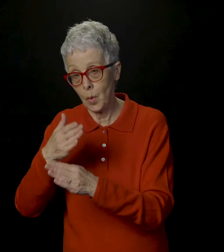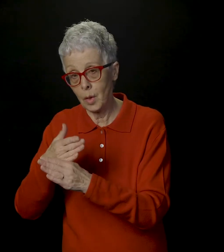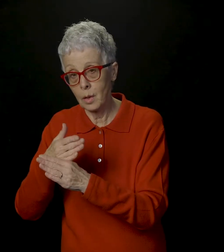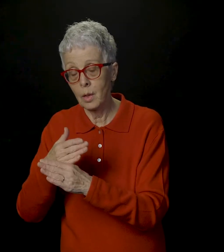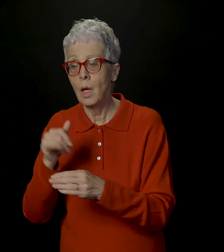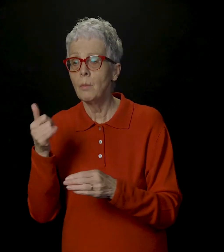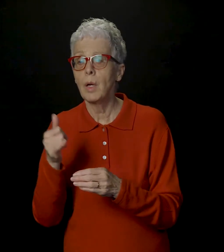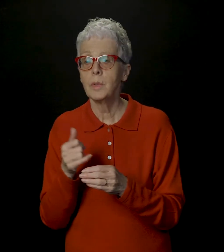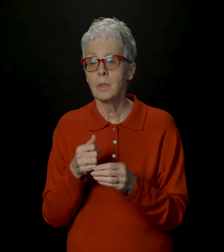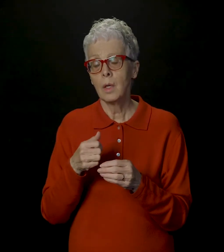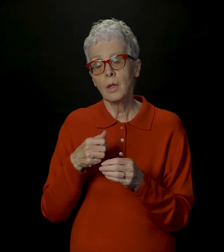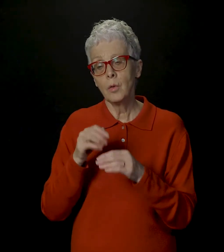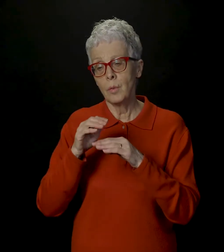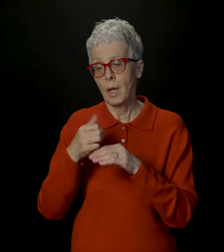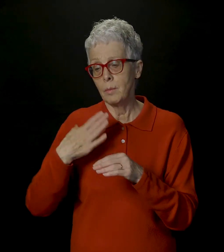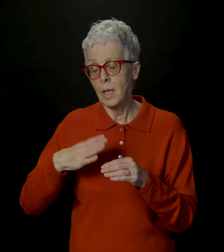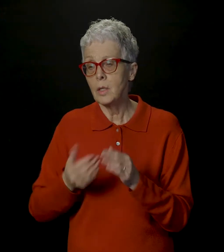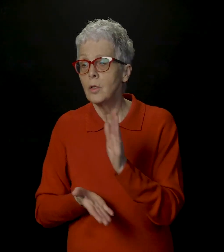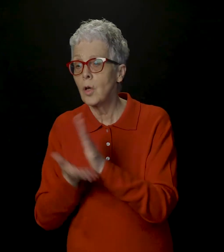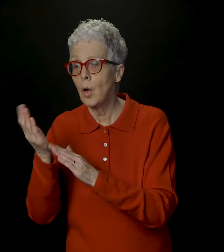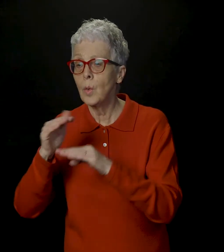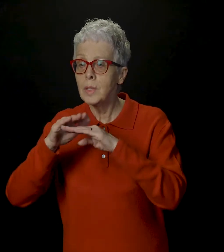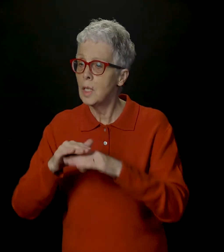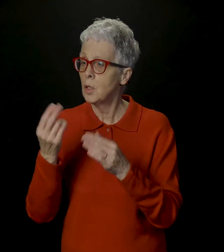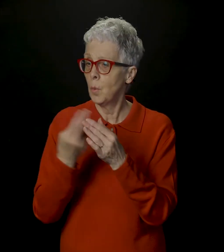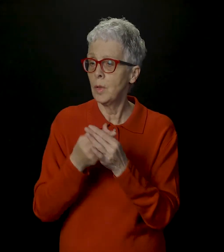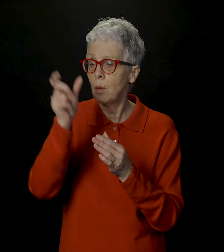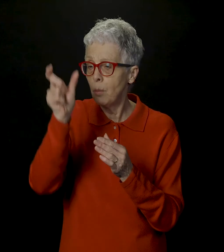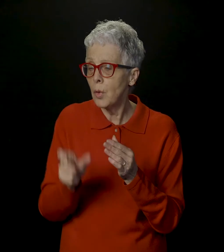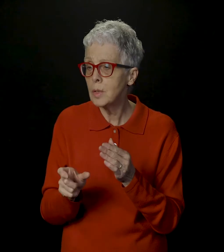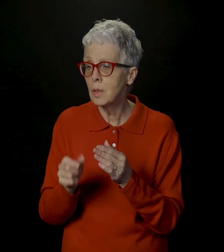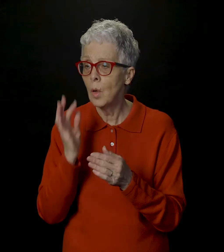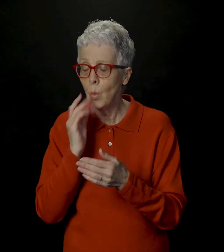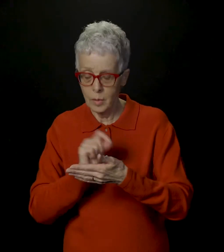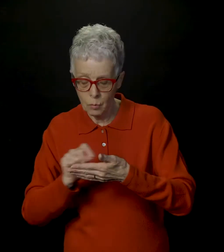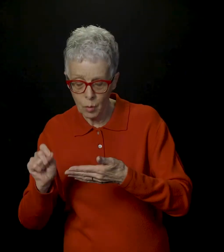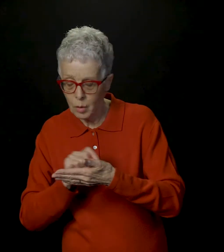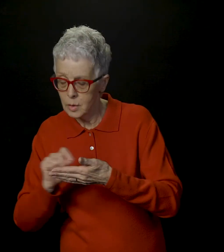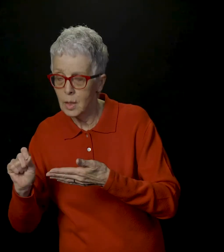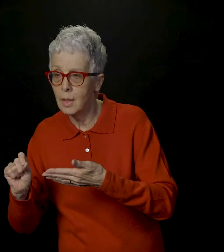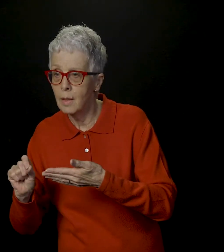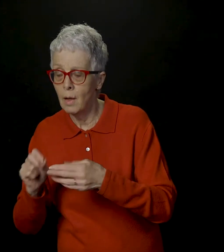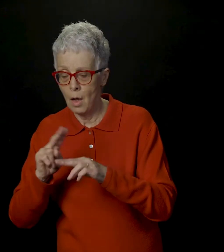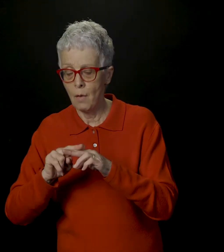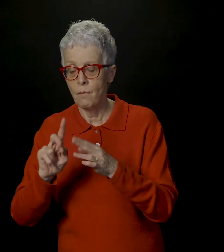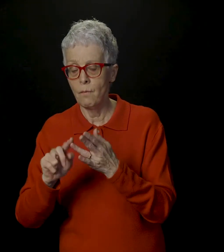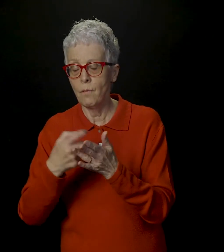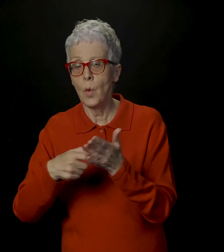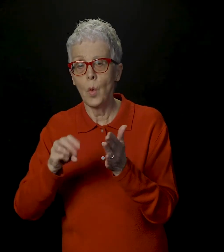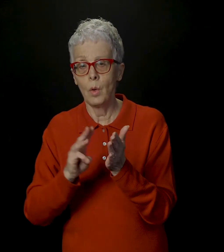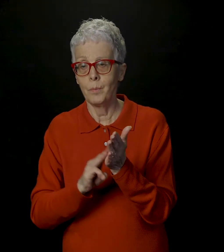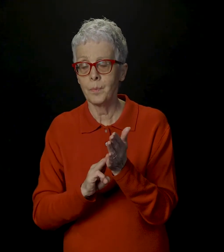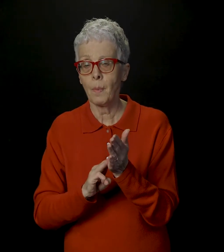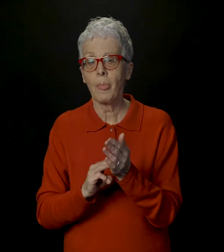maybe sit by them When they fill in a form Or simple things like that We all know What it's like to be alone When we have